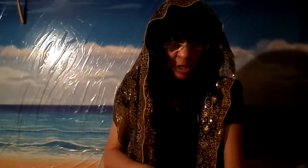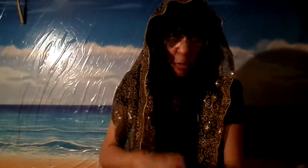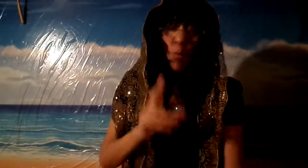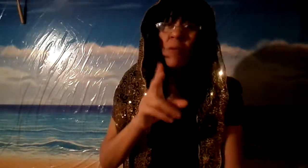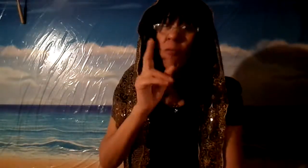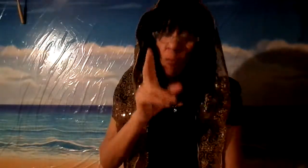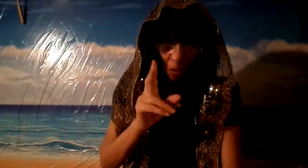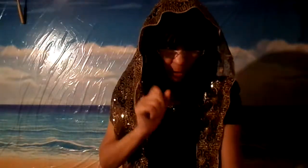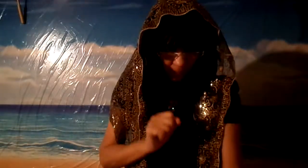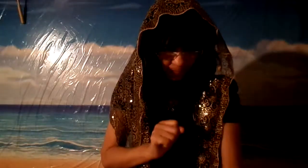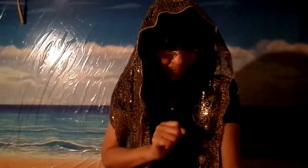1 Corinthians 4:14-14.